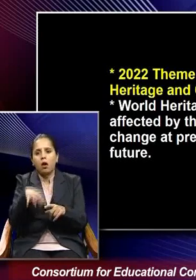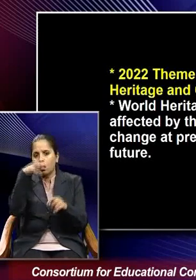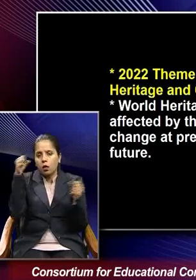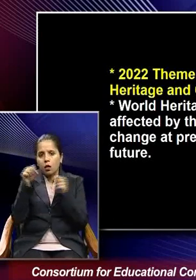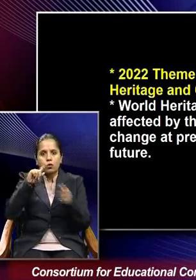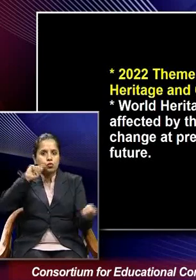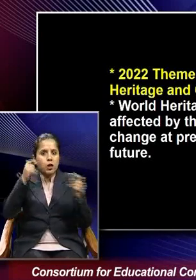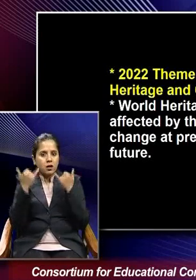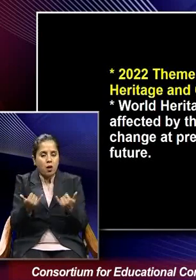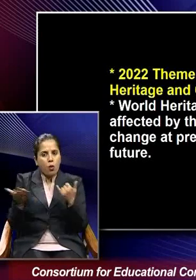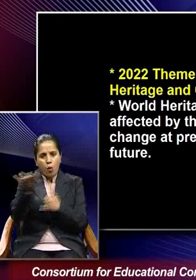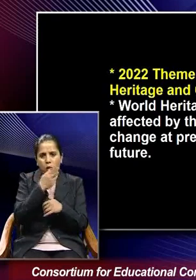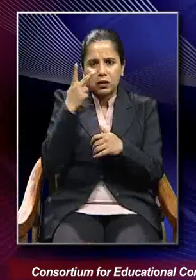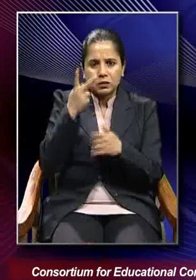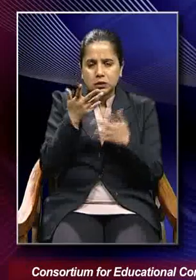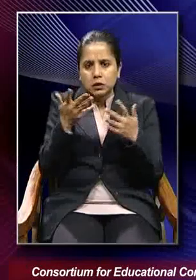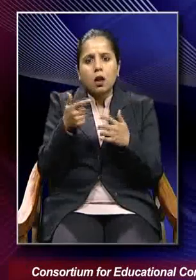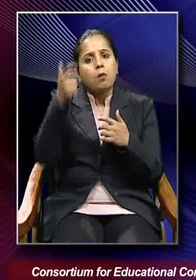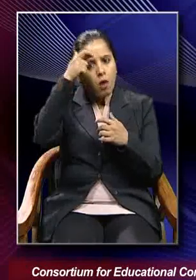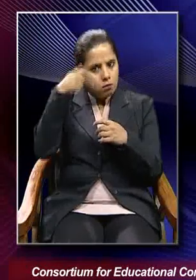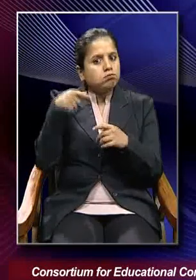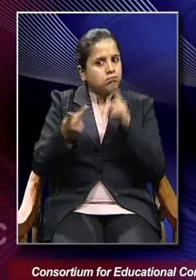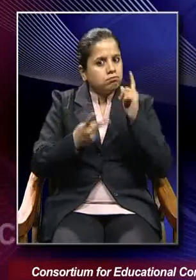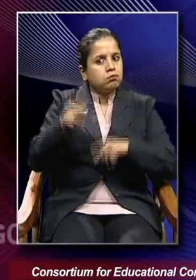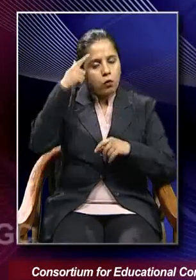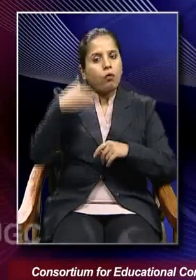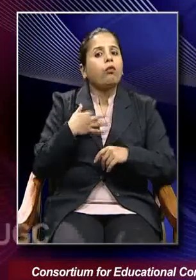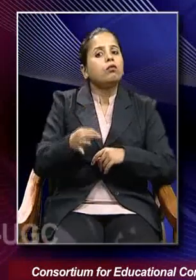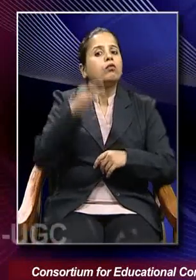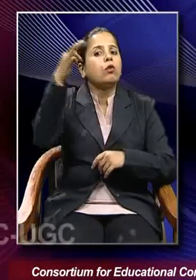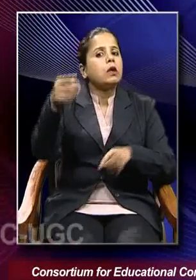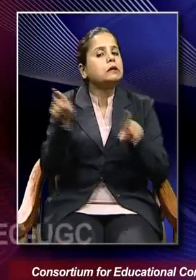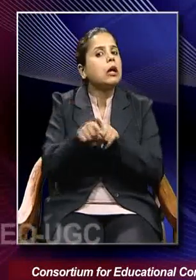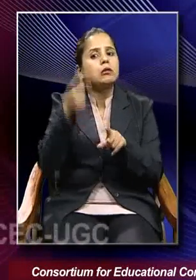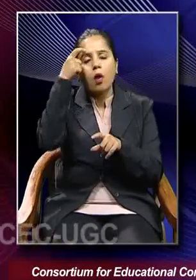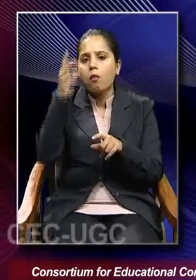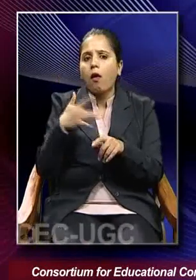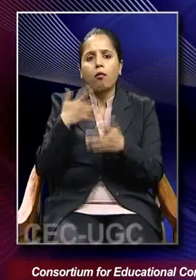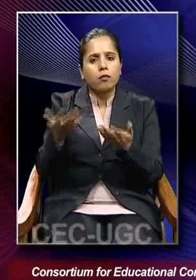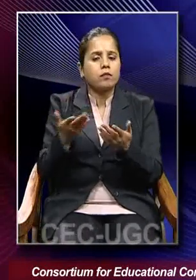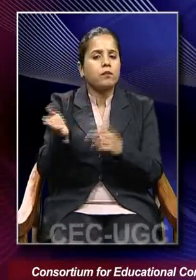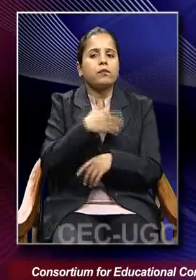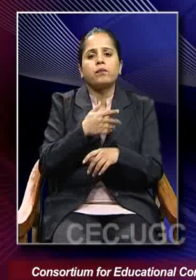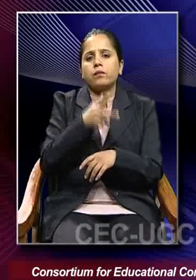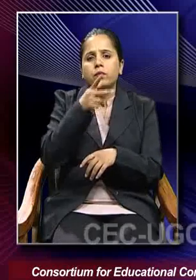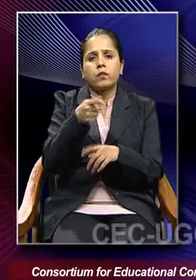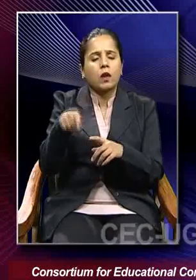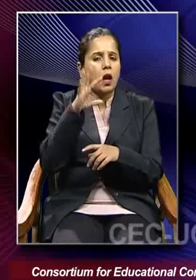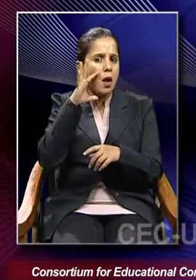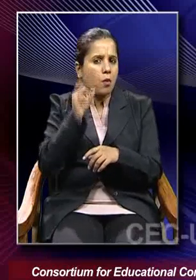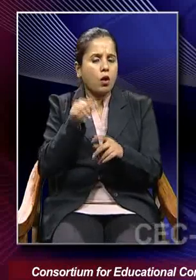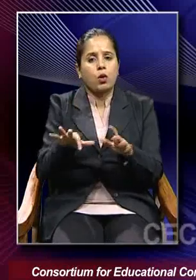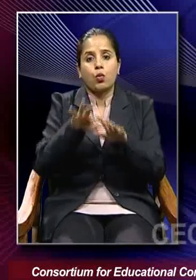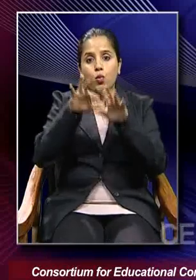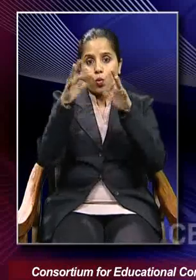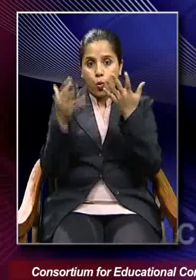at the present, and this poses a challenge for the future also. As we talk about the significance of World